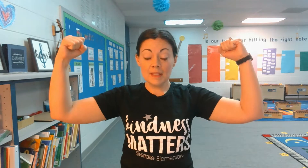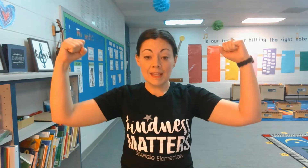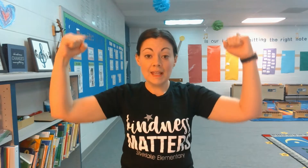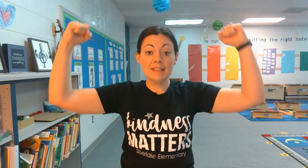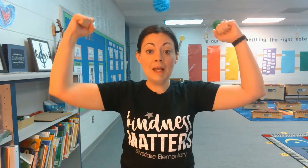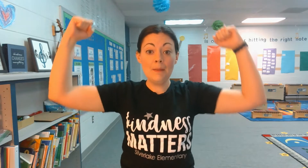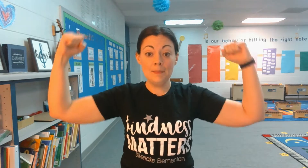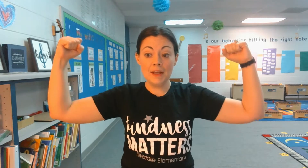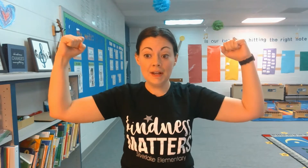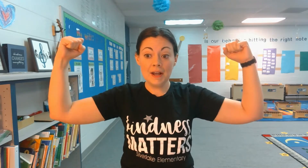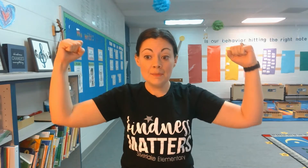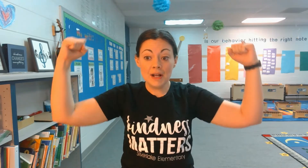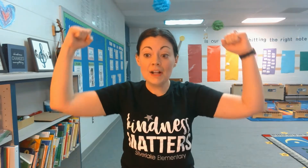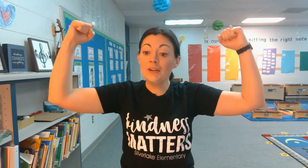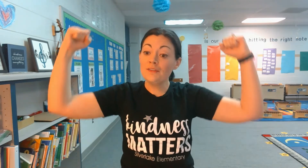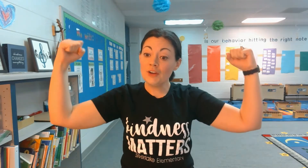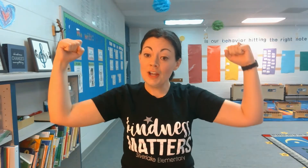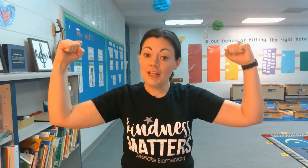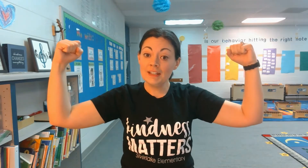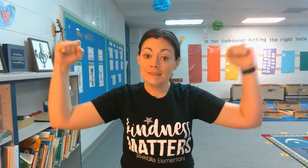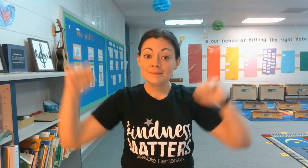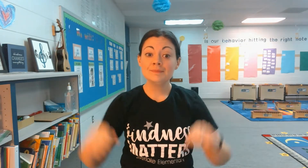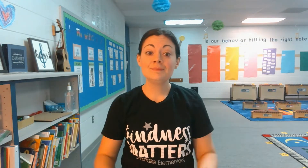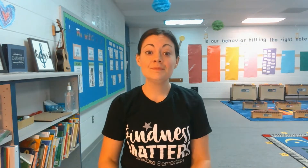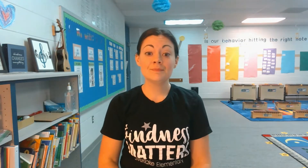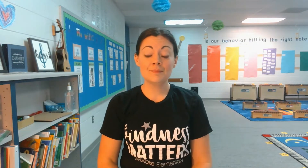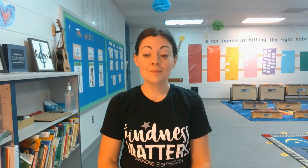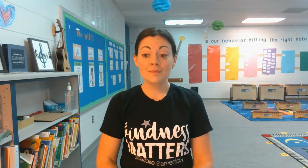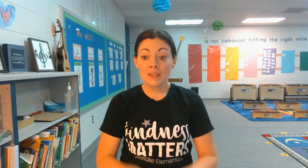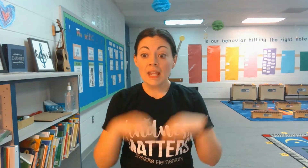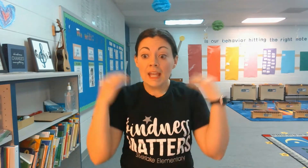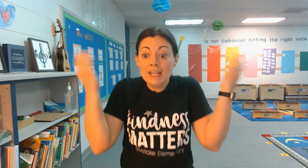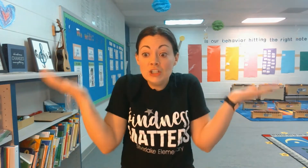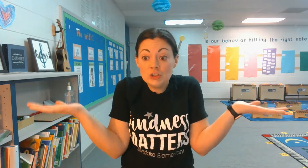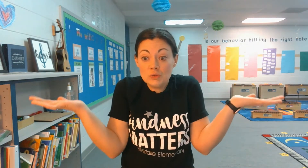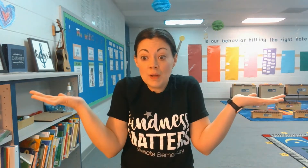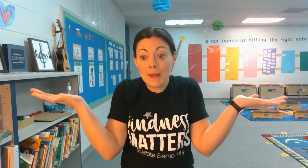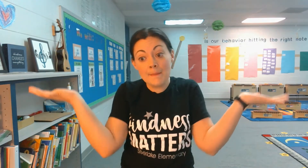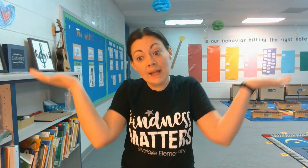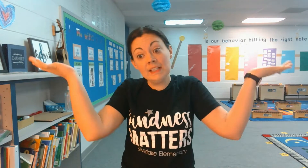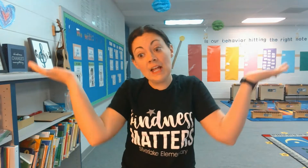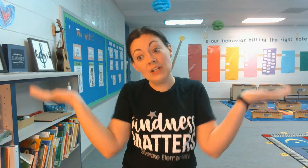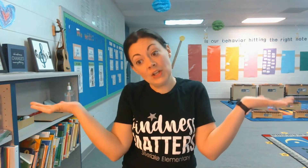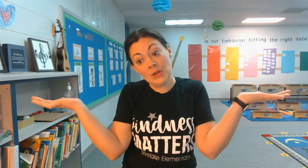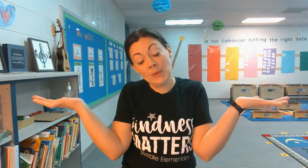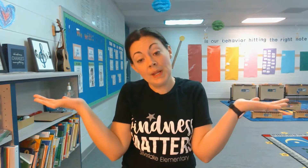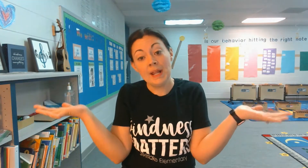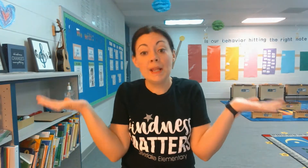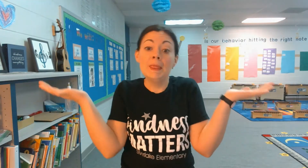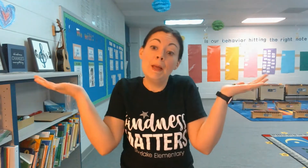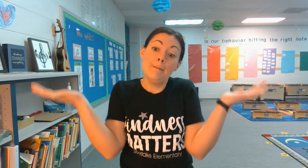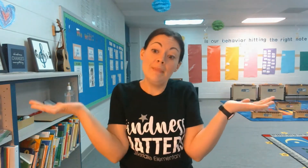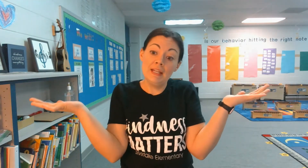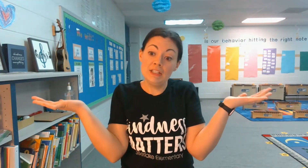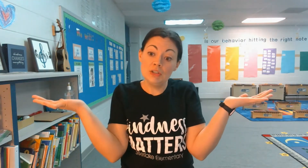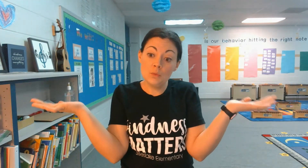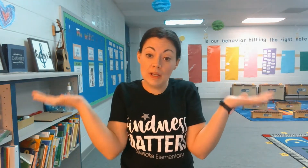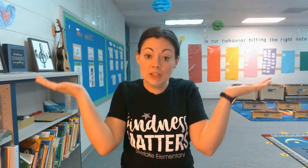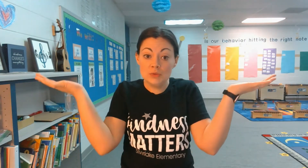because i'm young i'm not afraid it's true i might not know the best